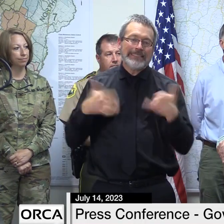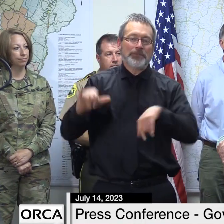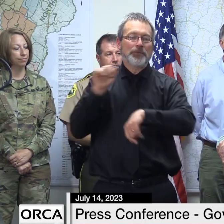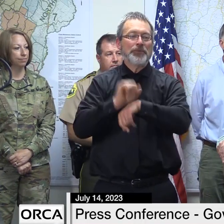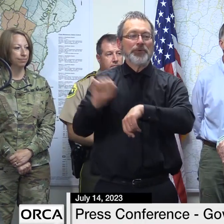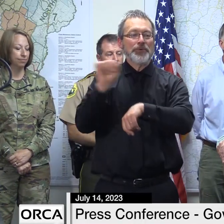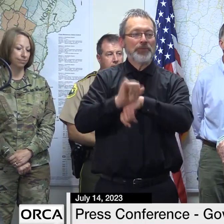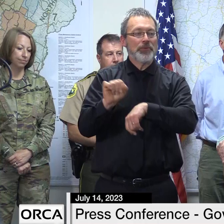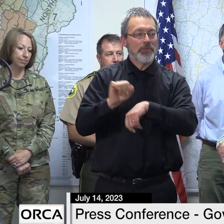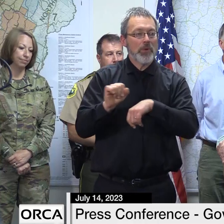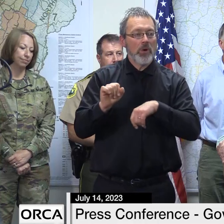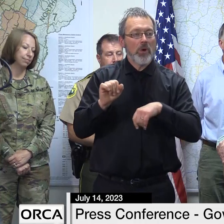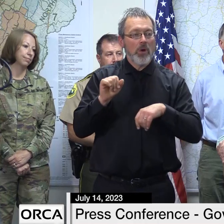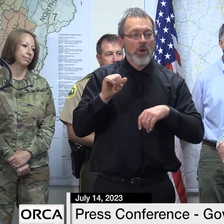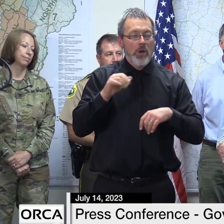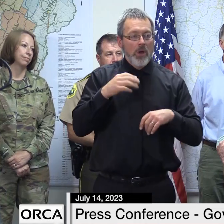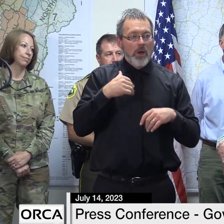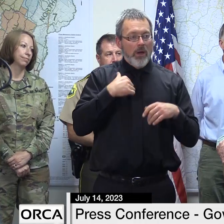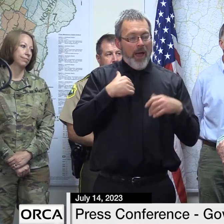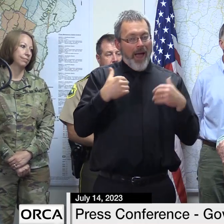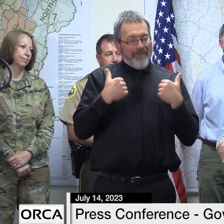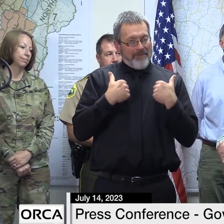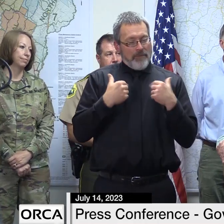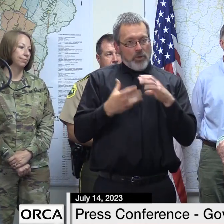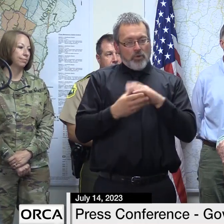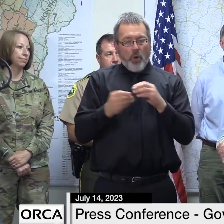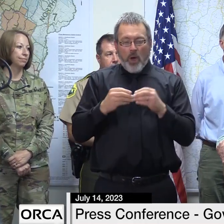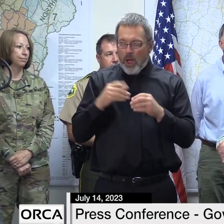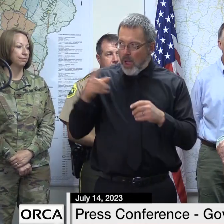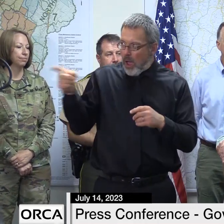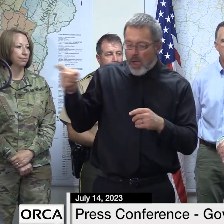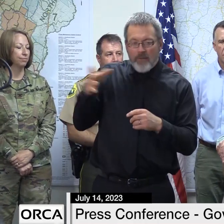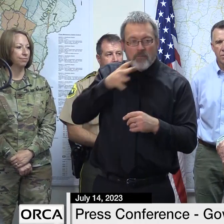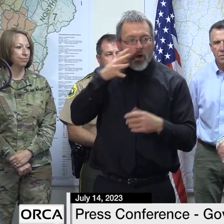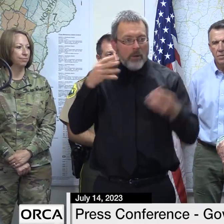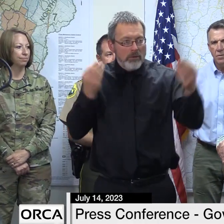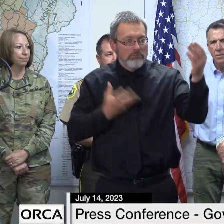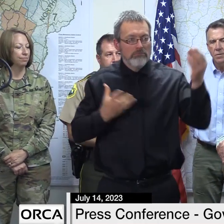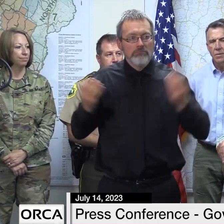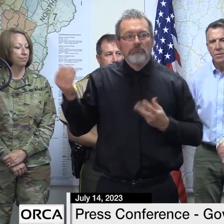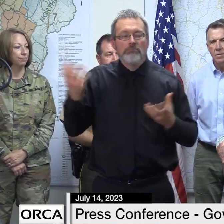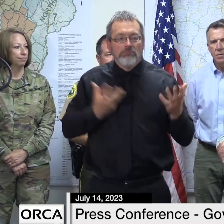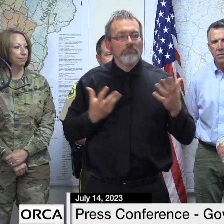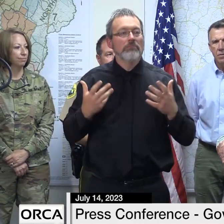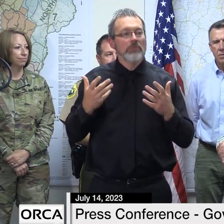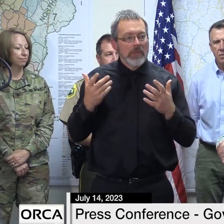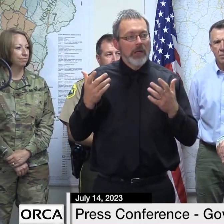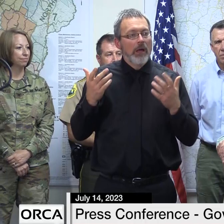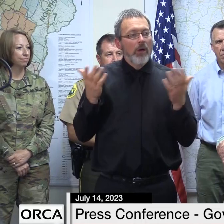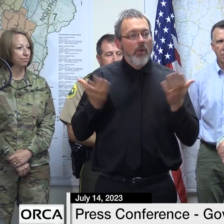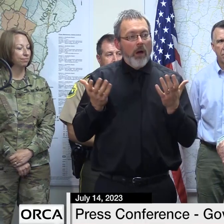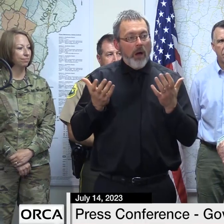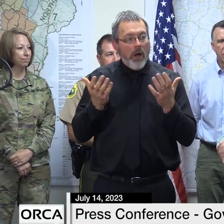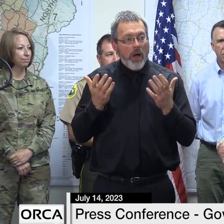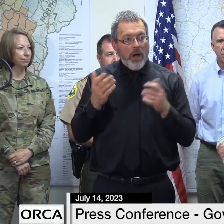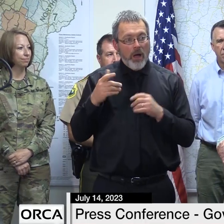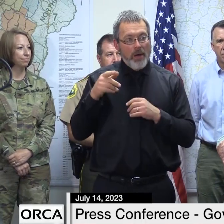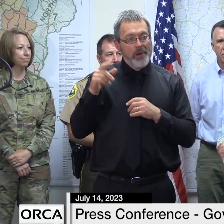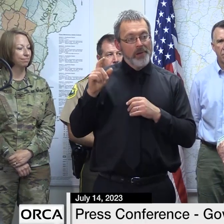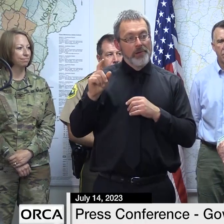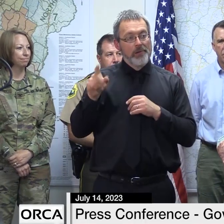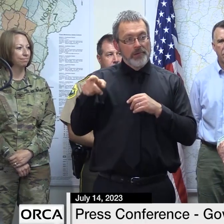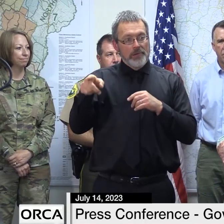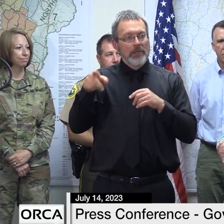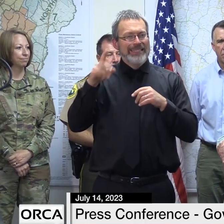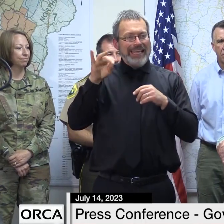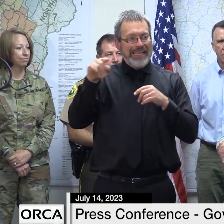from farmers themselves fixing roads. Town of Cabot, a farmer up there got his tractor together,